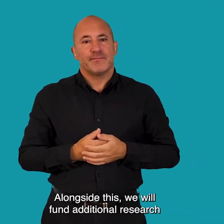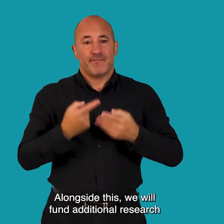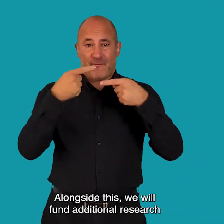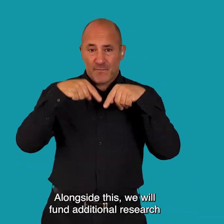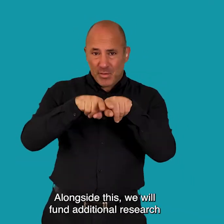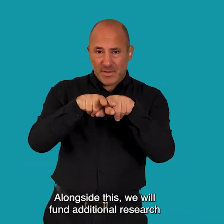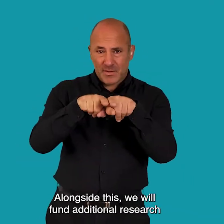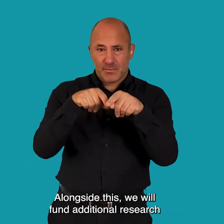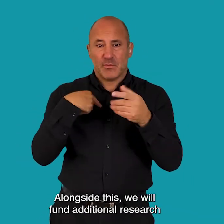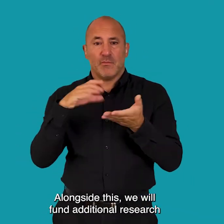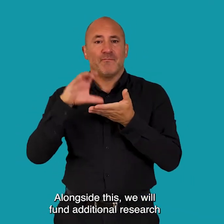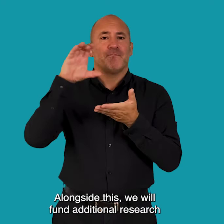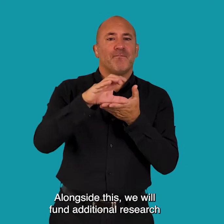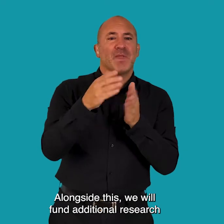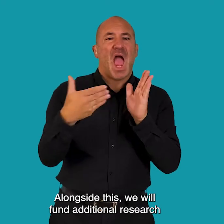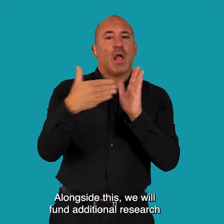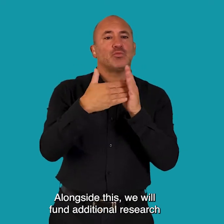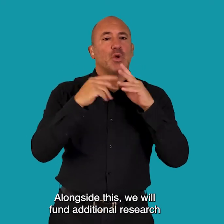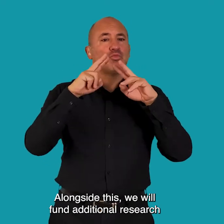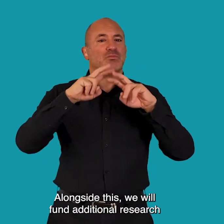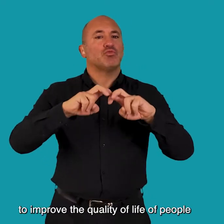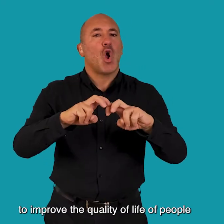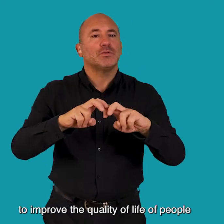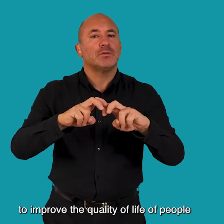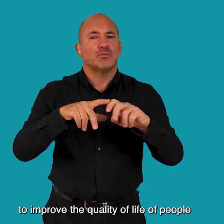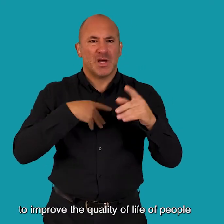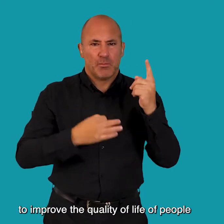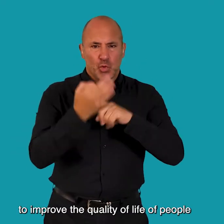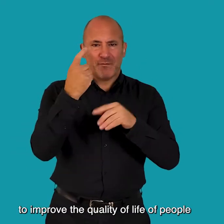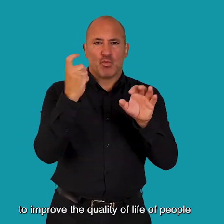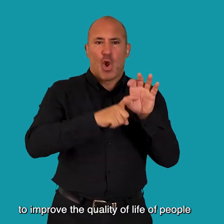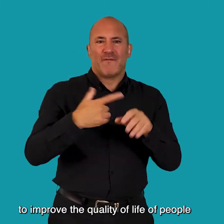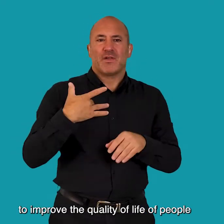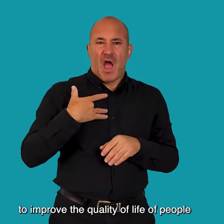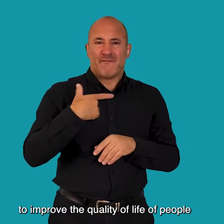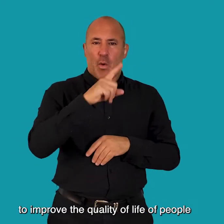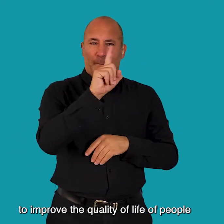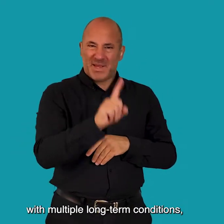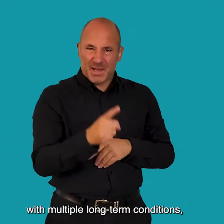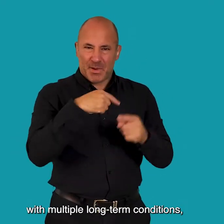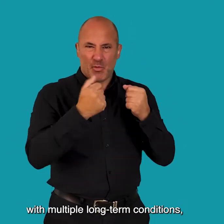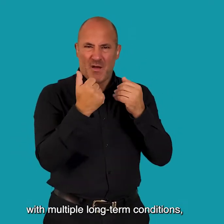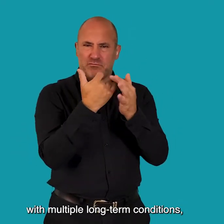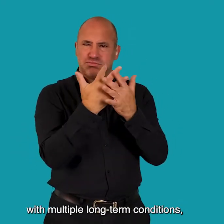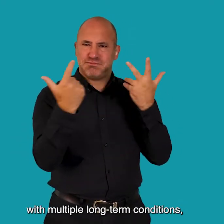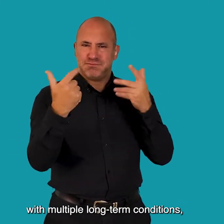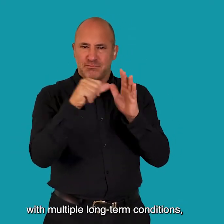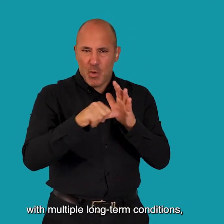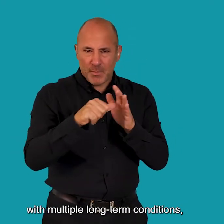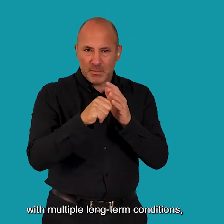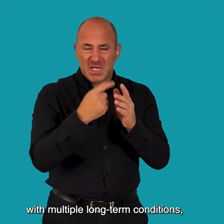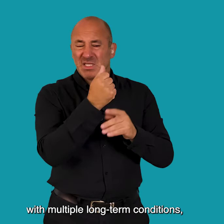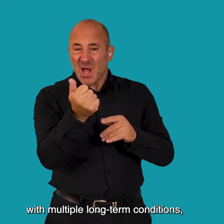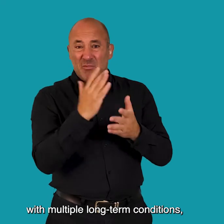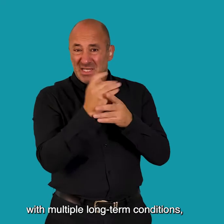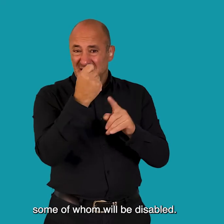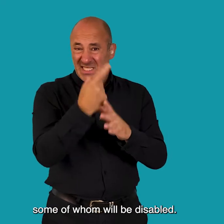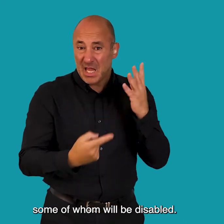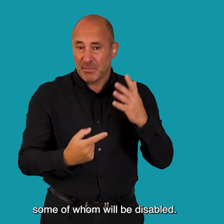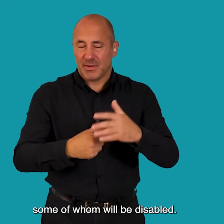Alongside this, we will fund additional research to improve the quality of life of people with multiple long-term conditions, some of whom will